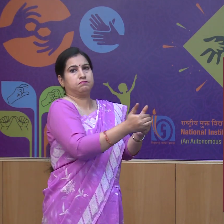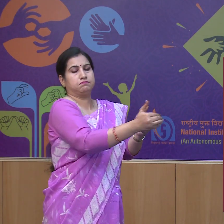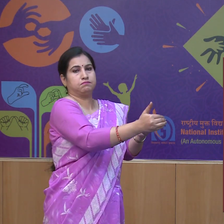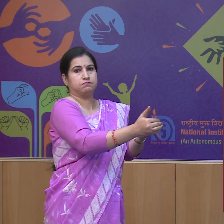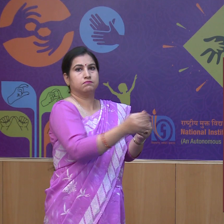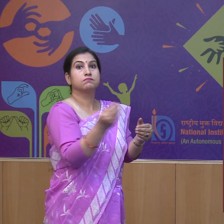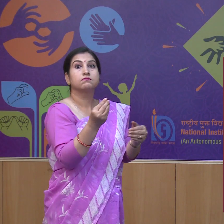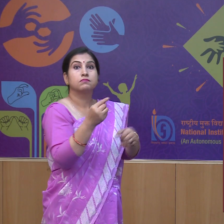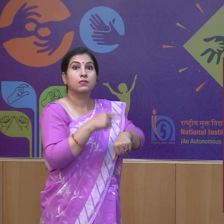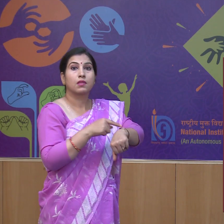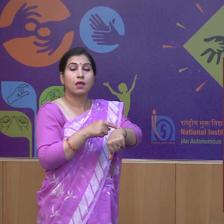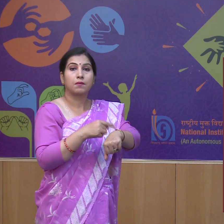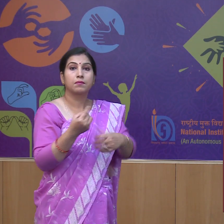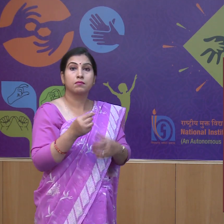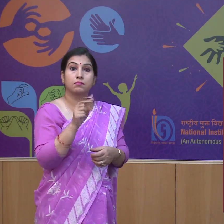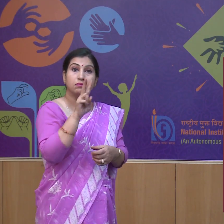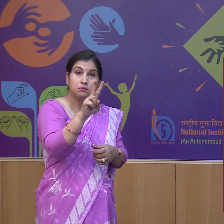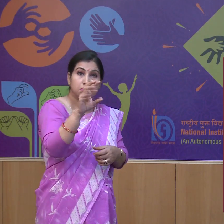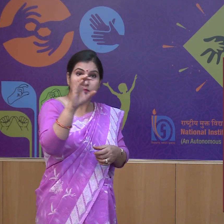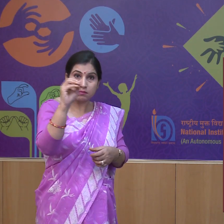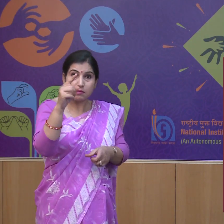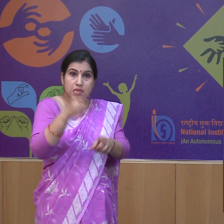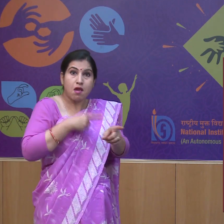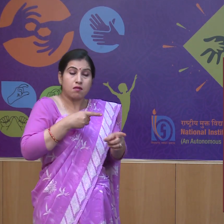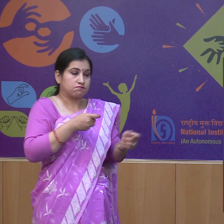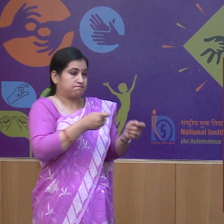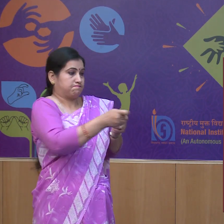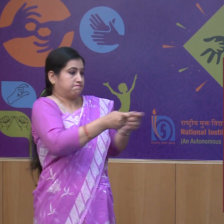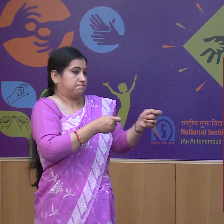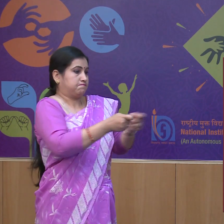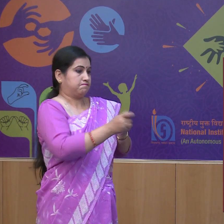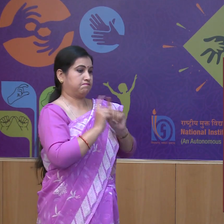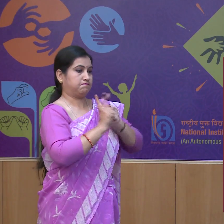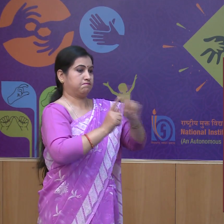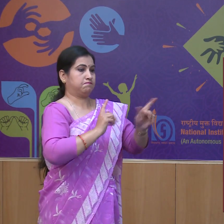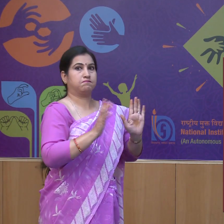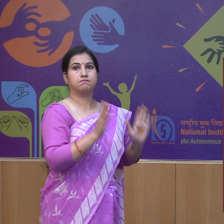for nearly 200 years to come.